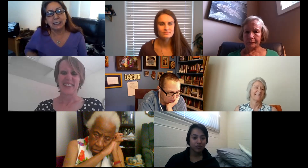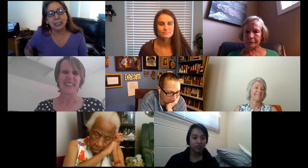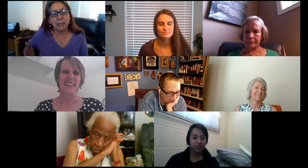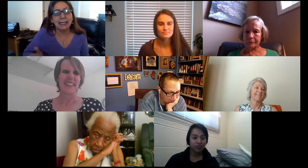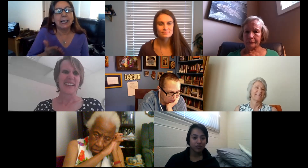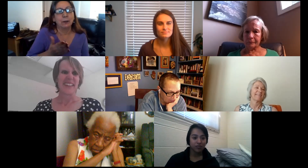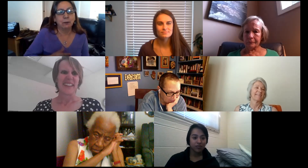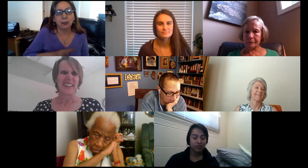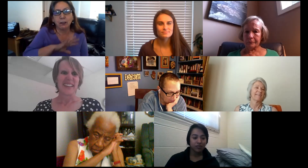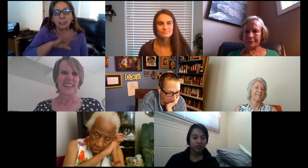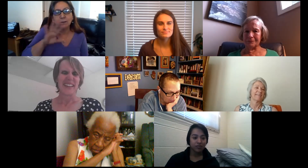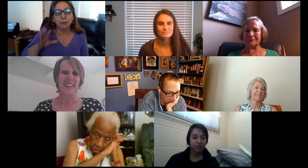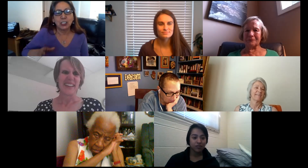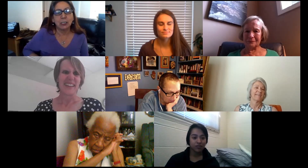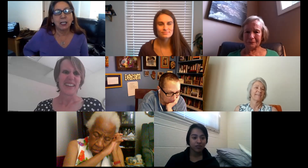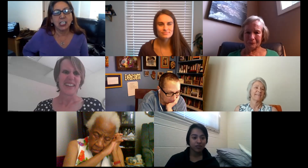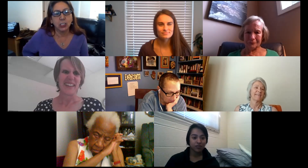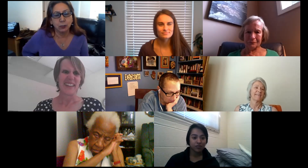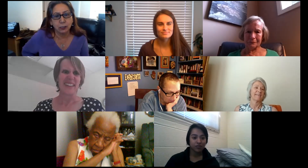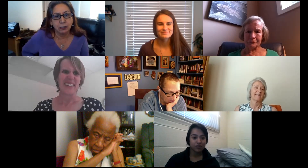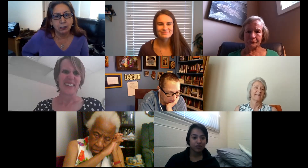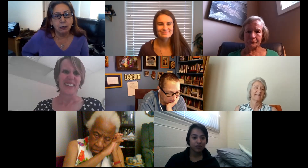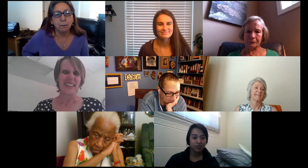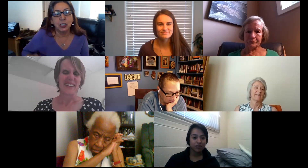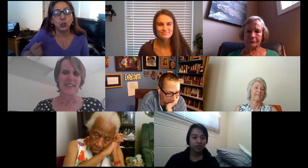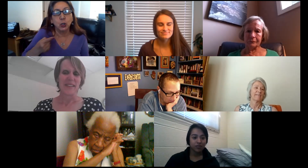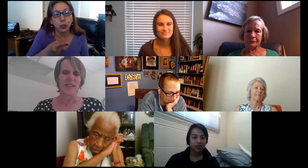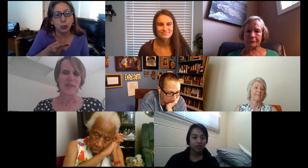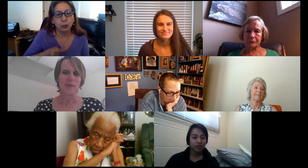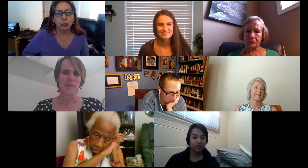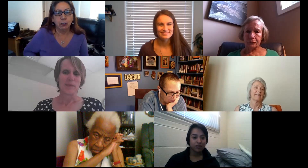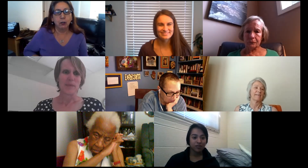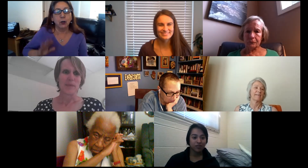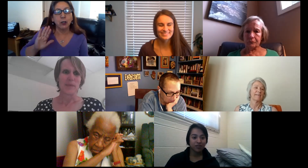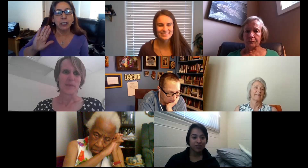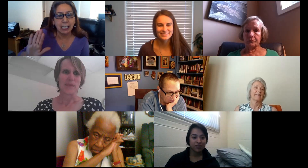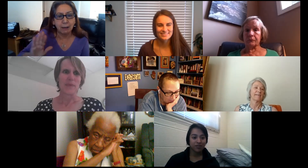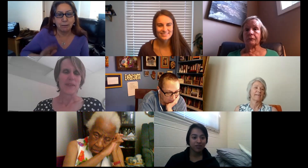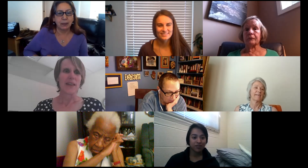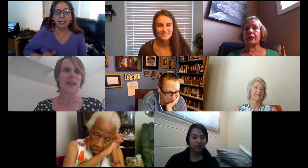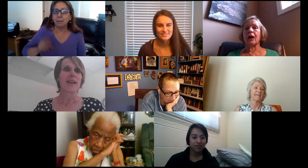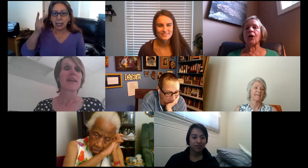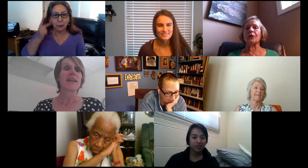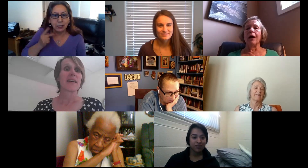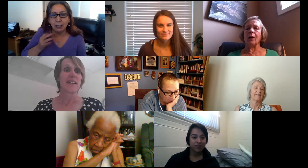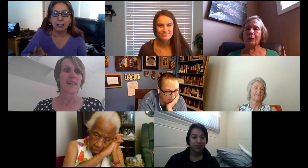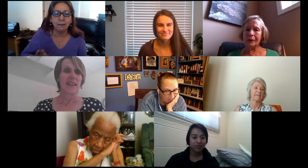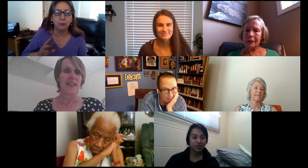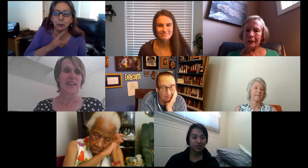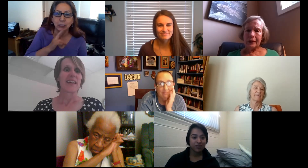send me a letter with all this information about Usher's, but to her name, not parent of Rosie,